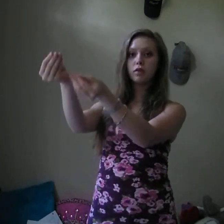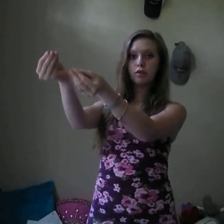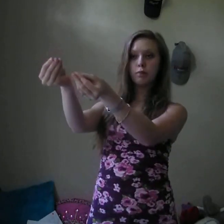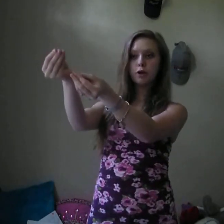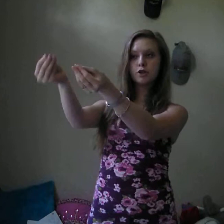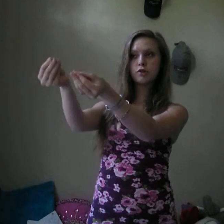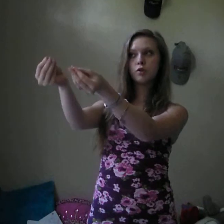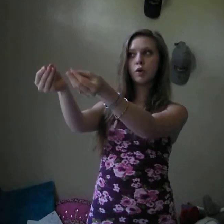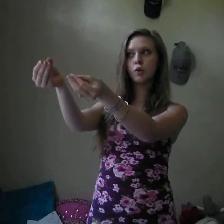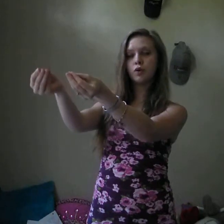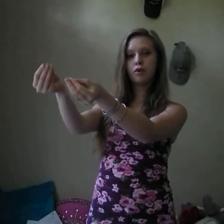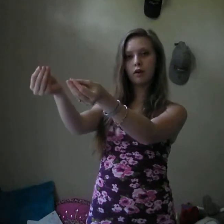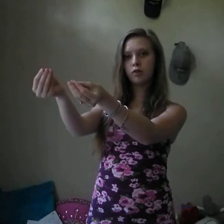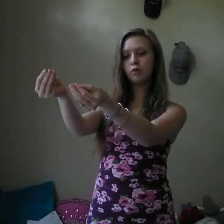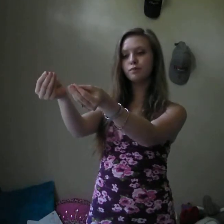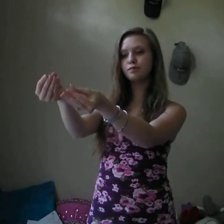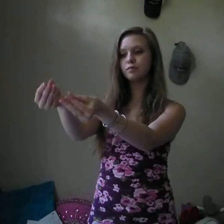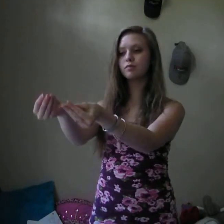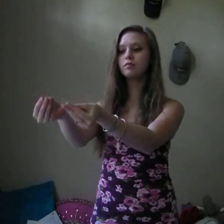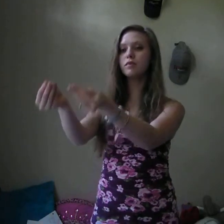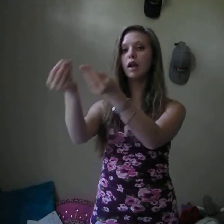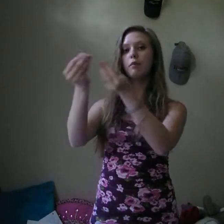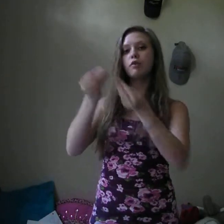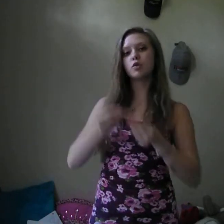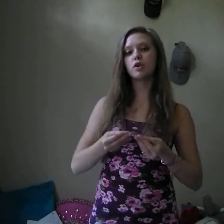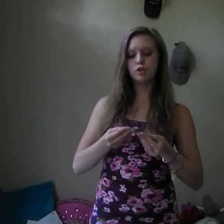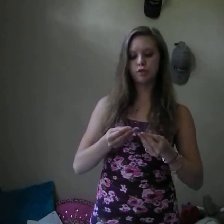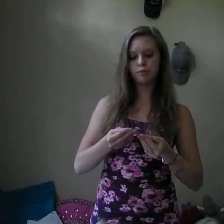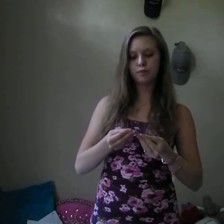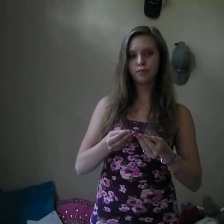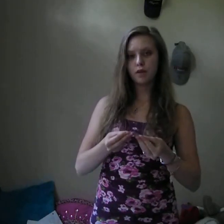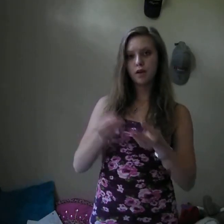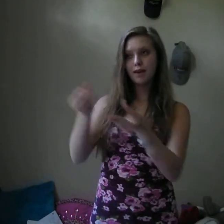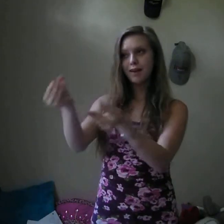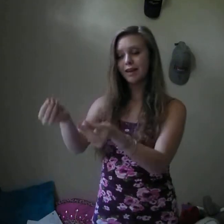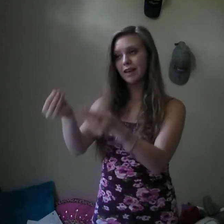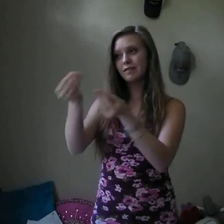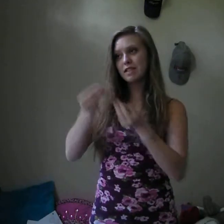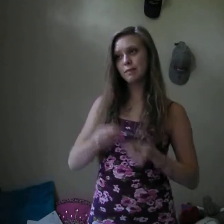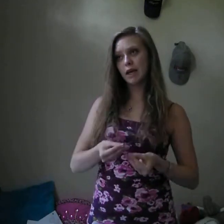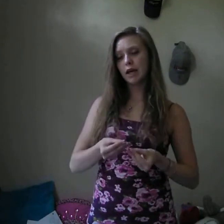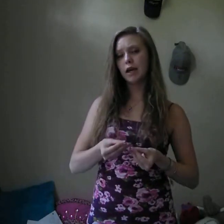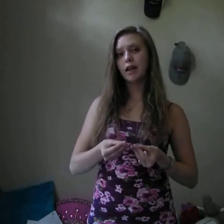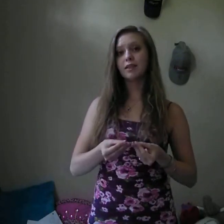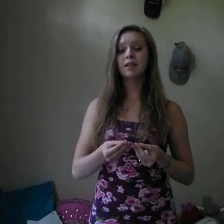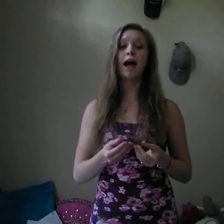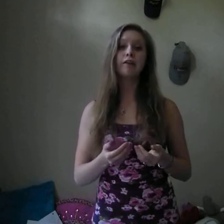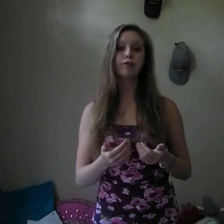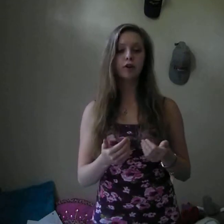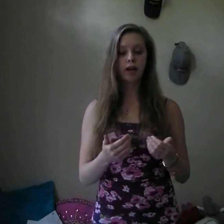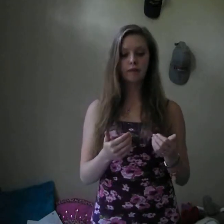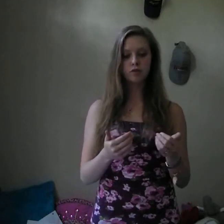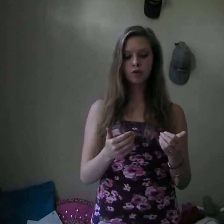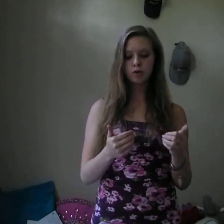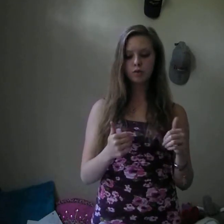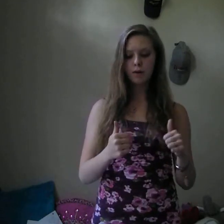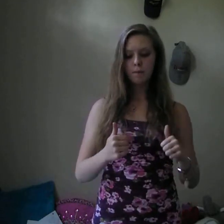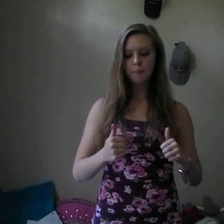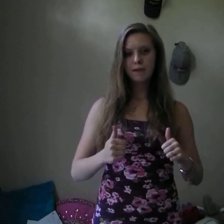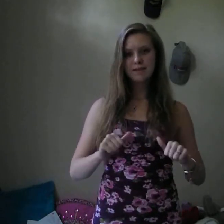the person who you're talking to and move it towards you. Give to me life. You're going to have 2